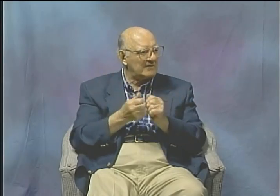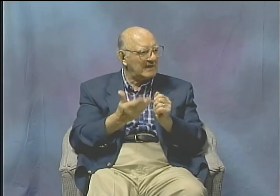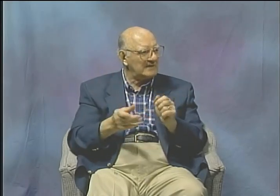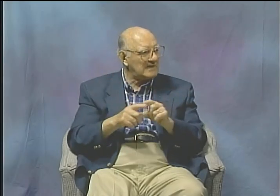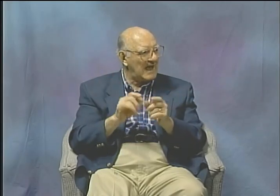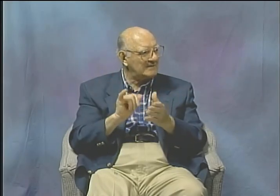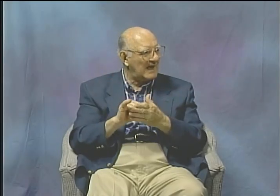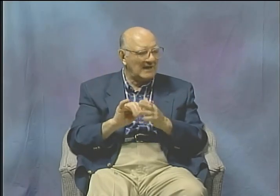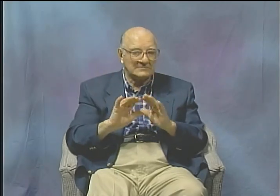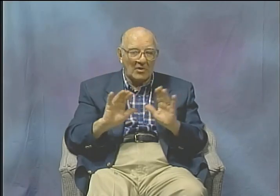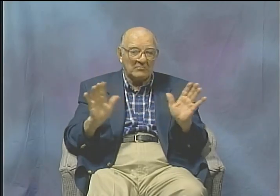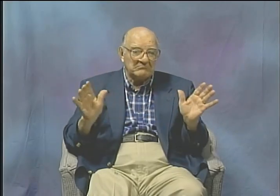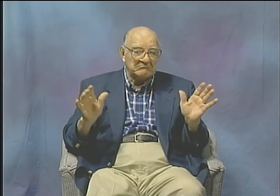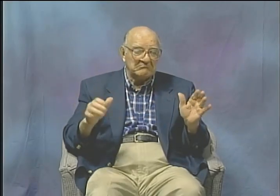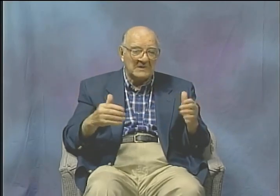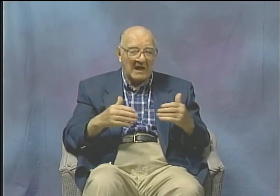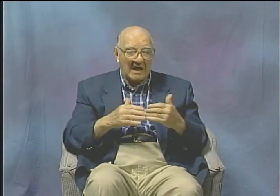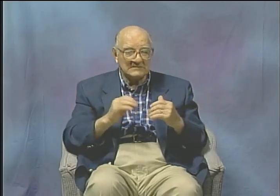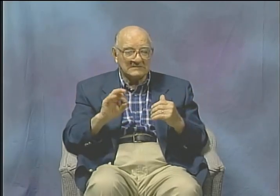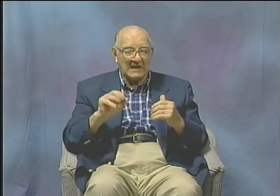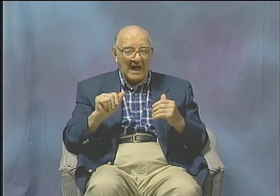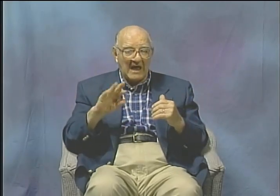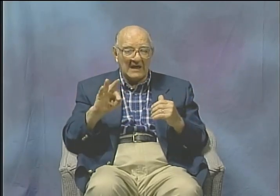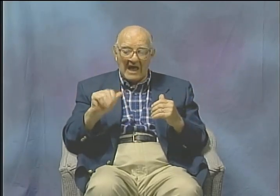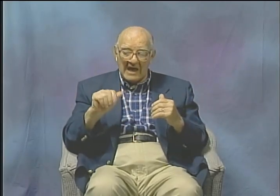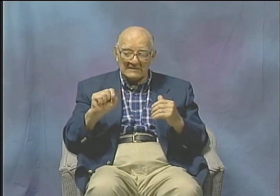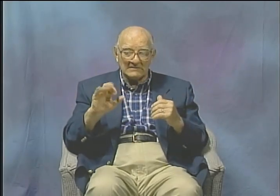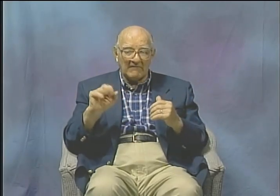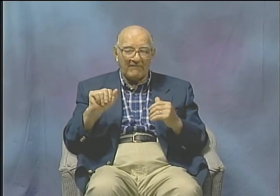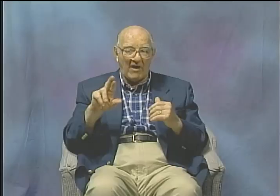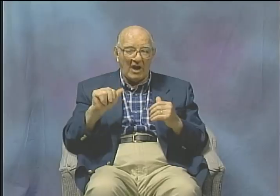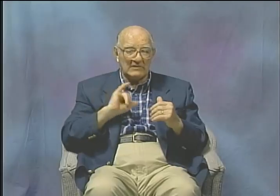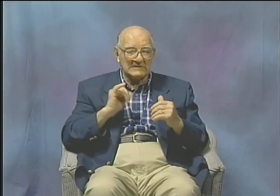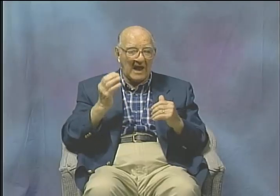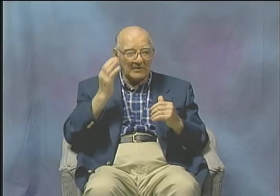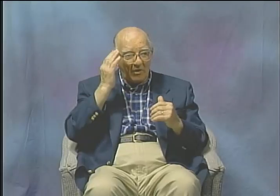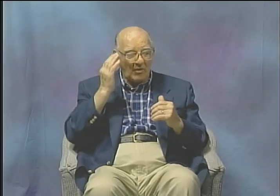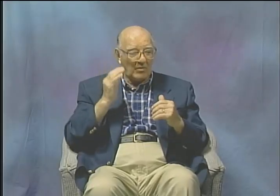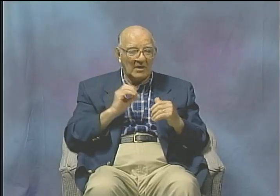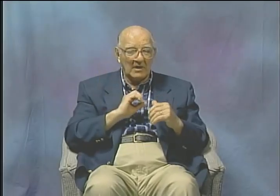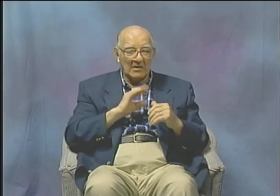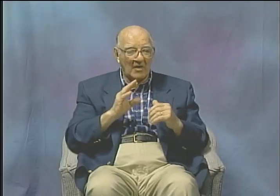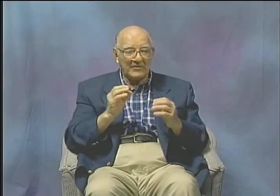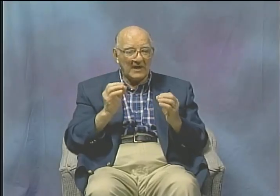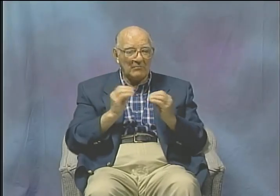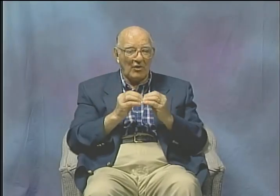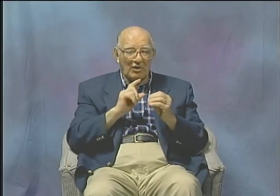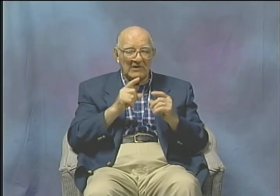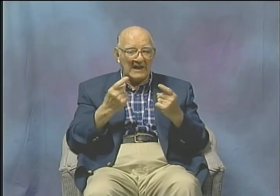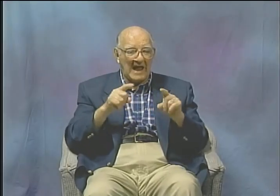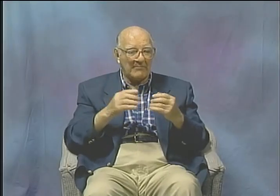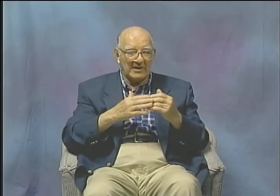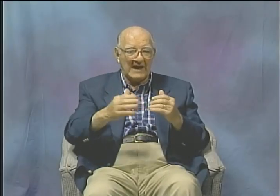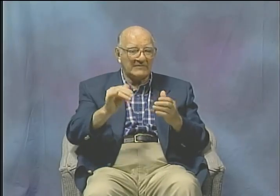things like that. So as far as I know, nothing more really happened after